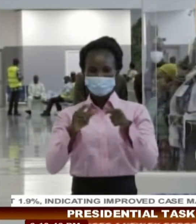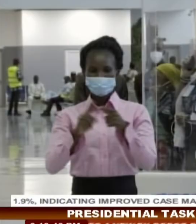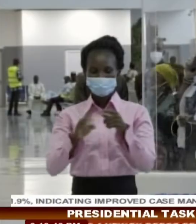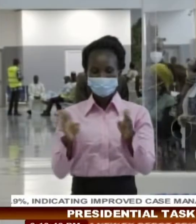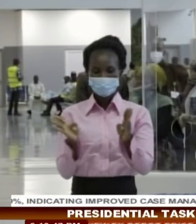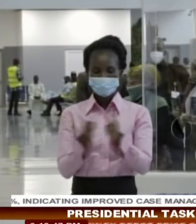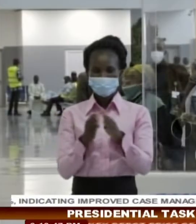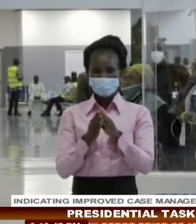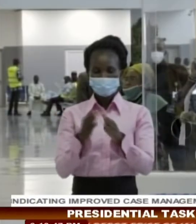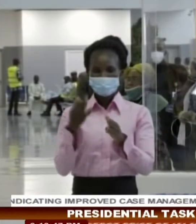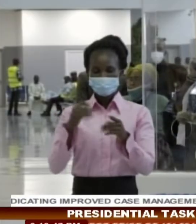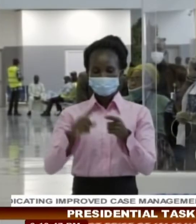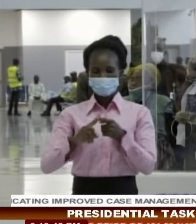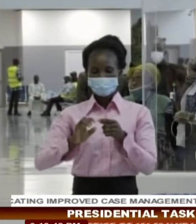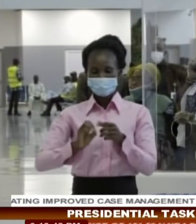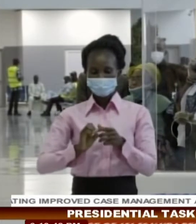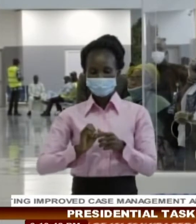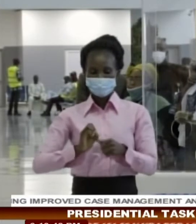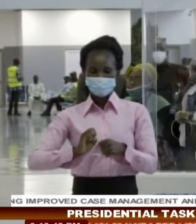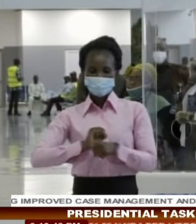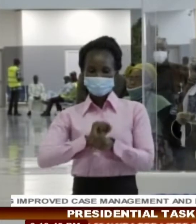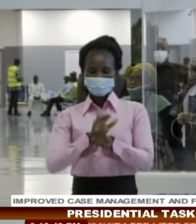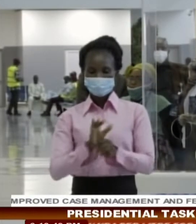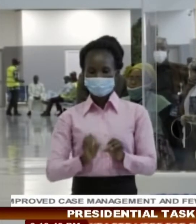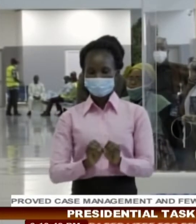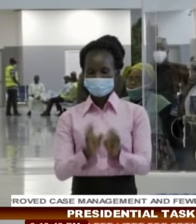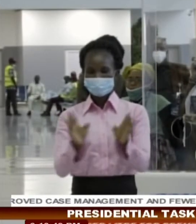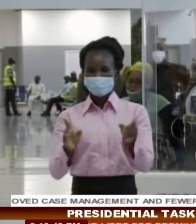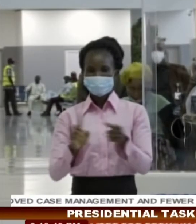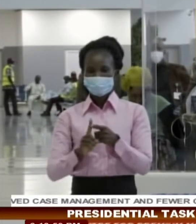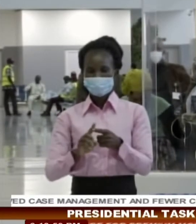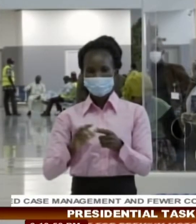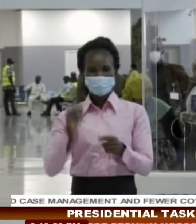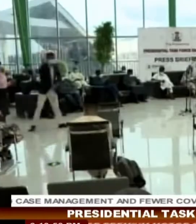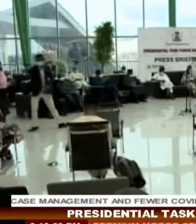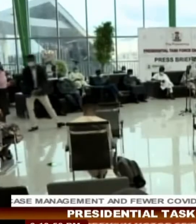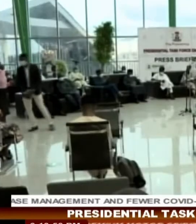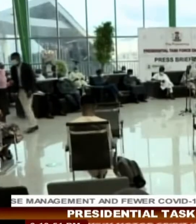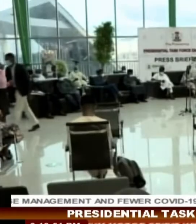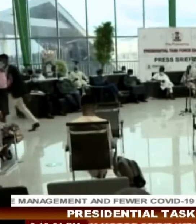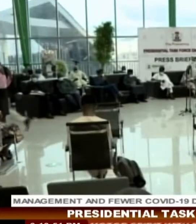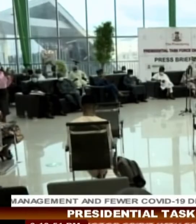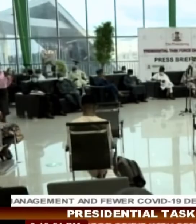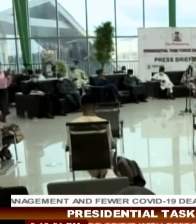up to the COVID-19 guidelines set out by the Nigerian government? Thank you very much.